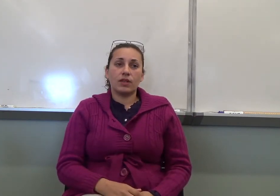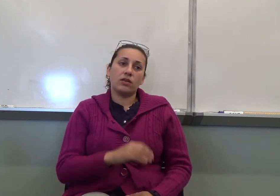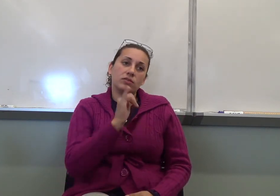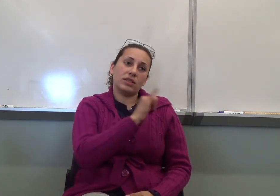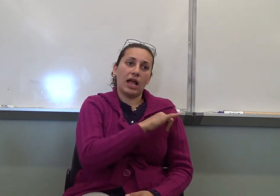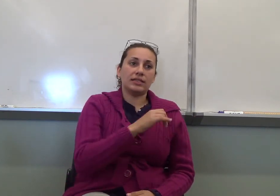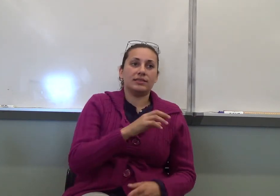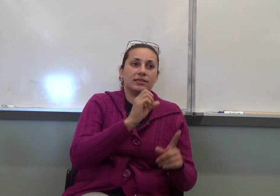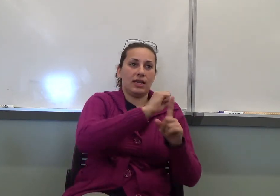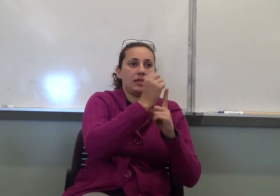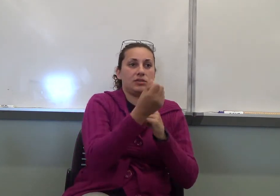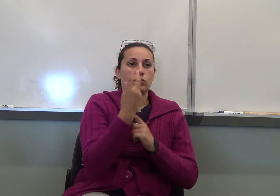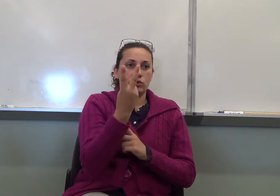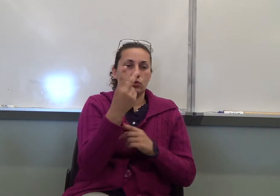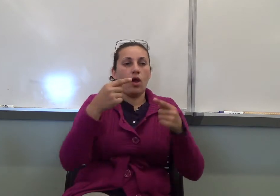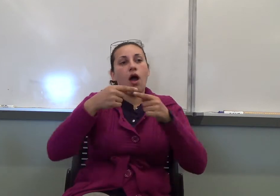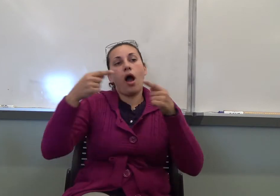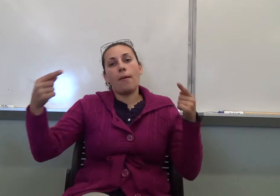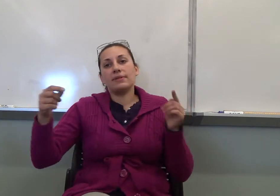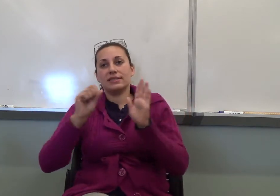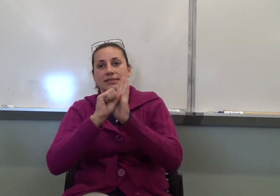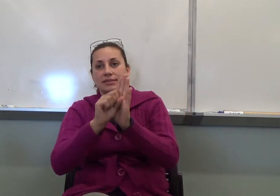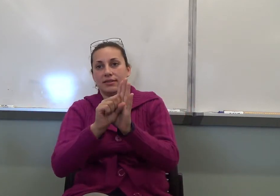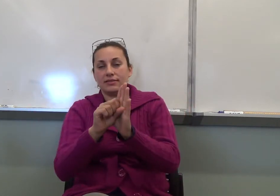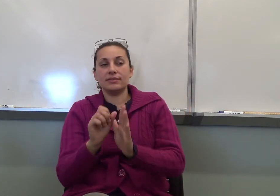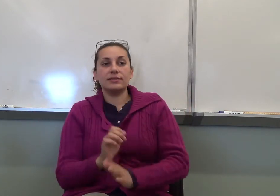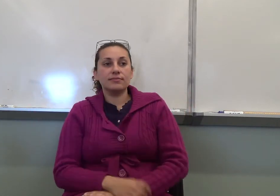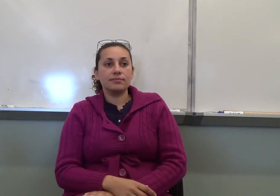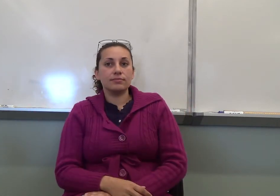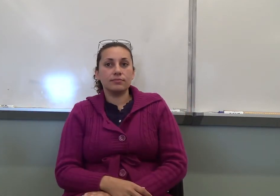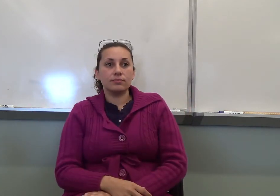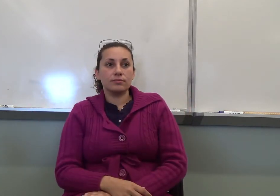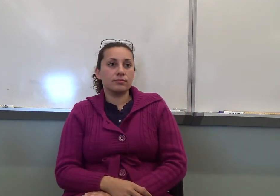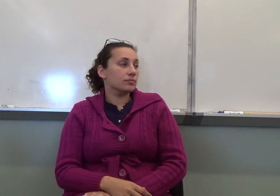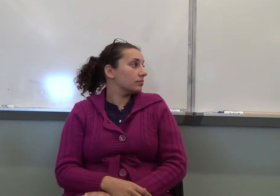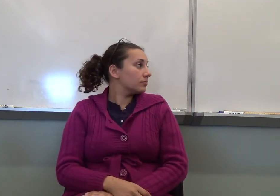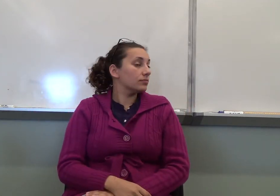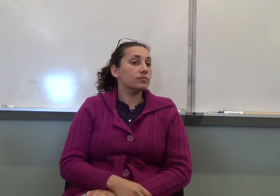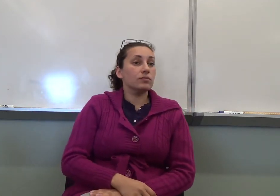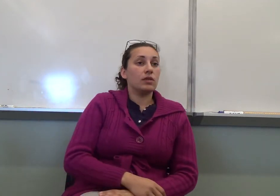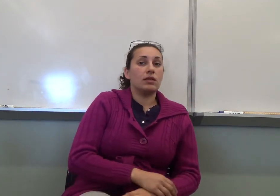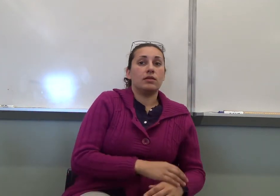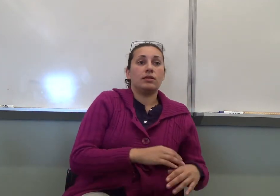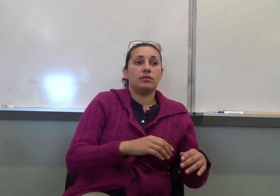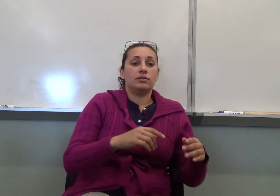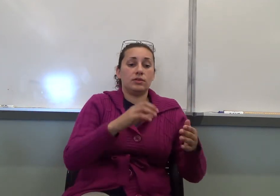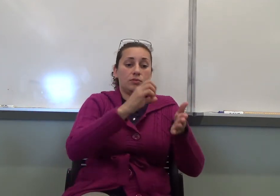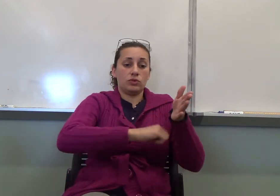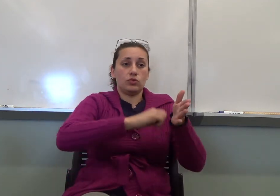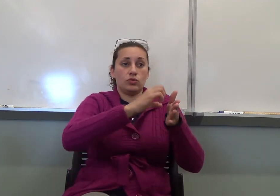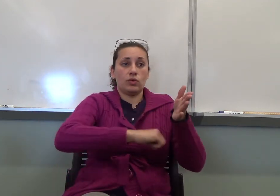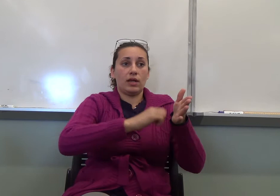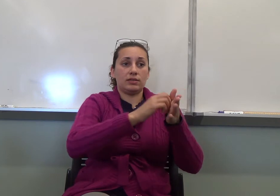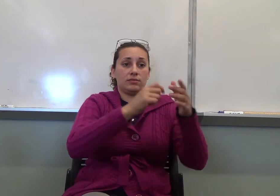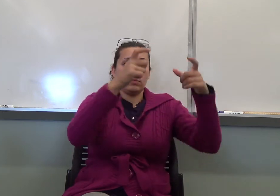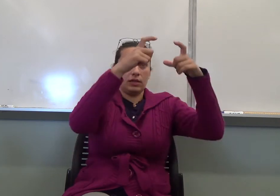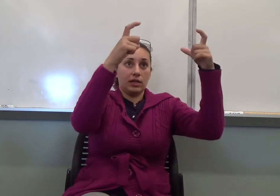opposite signs. Subtract smaller absolute value from larger to give you a 2, and attach the sign of the one with the